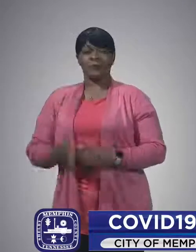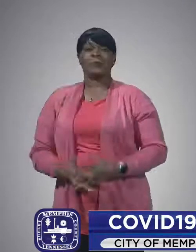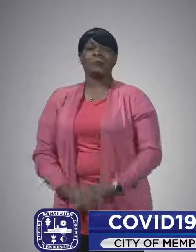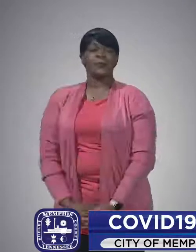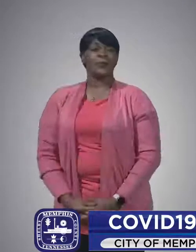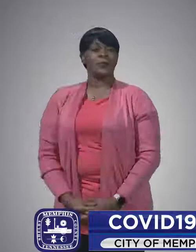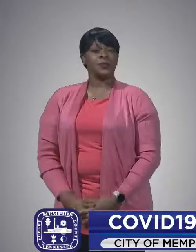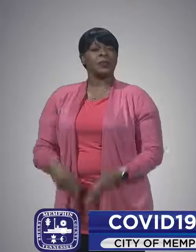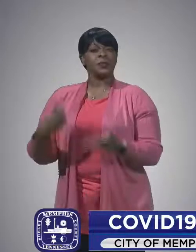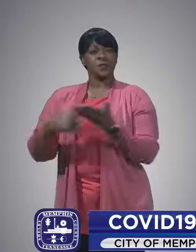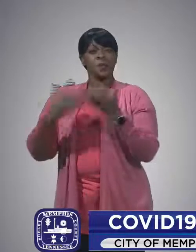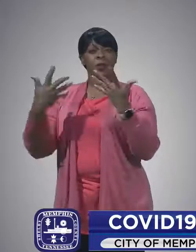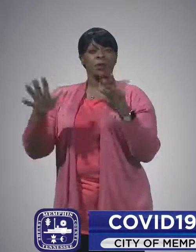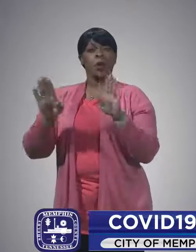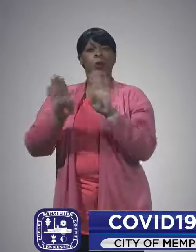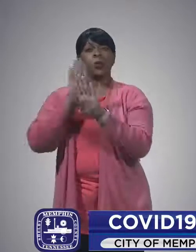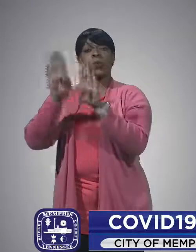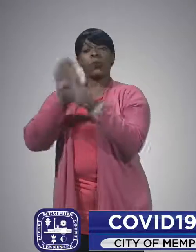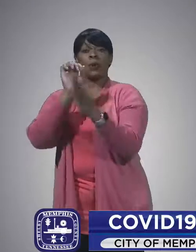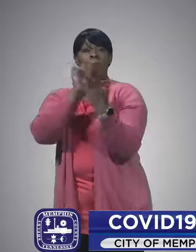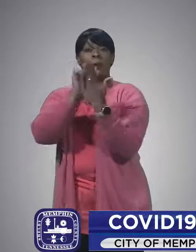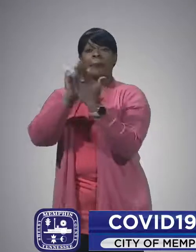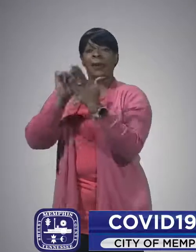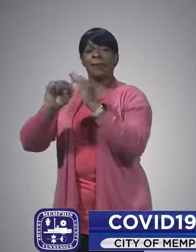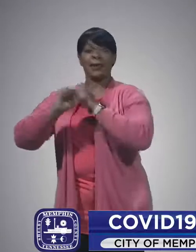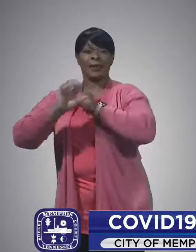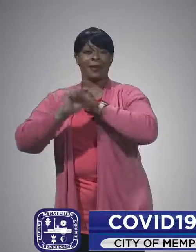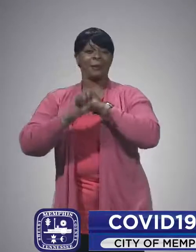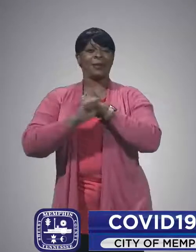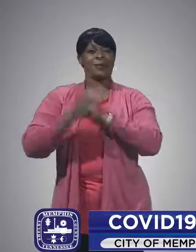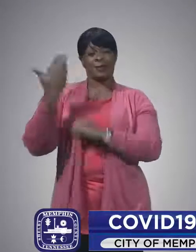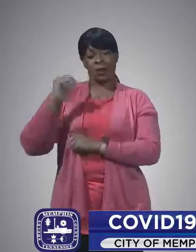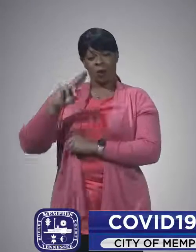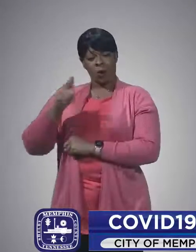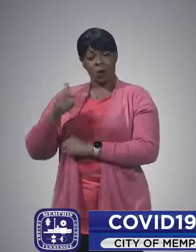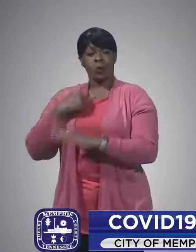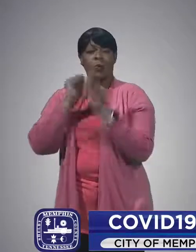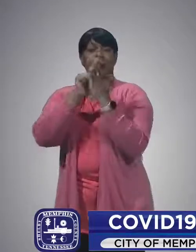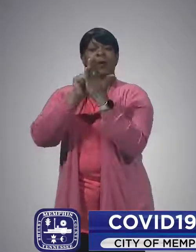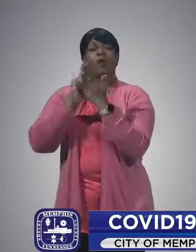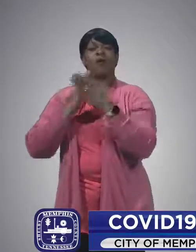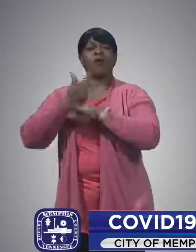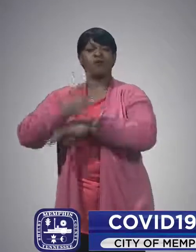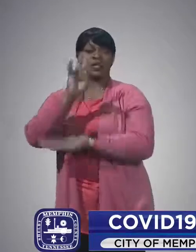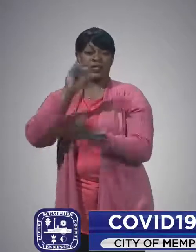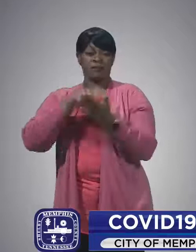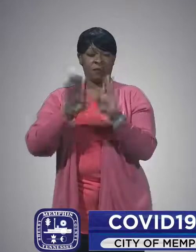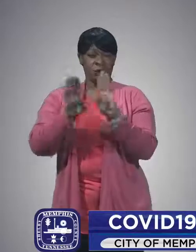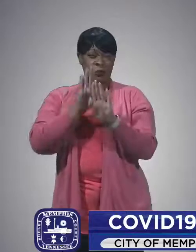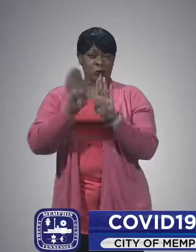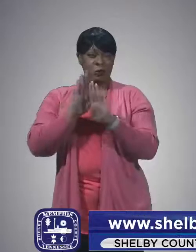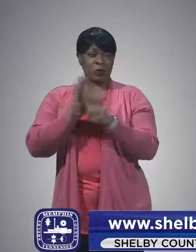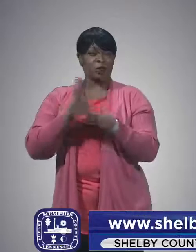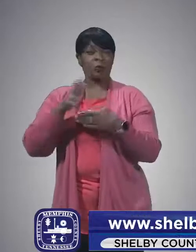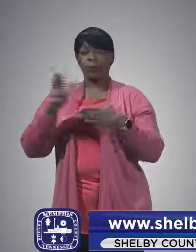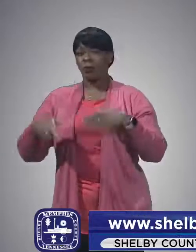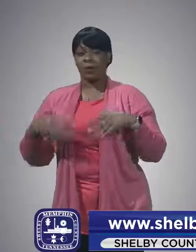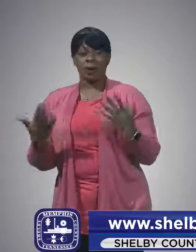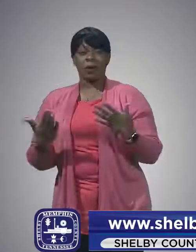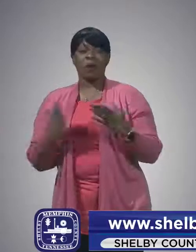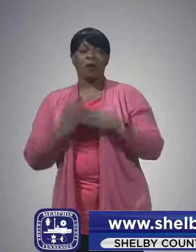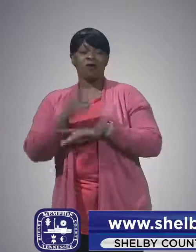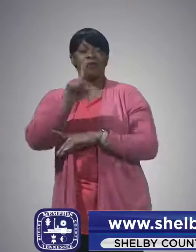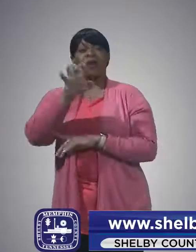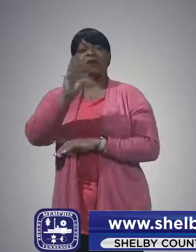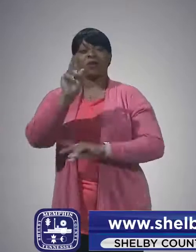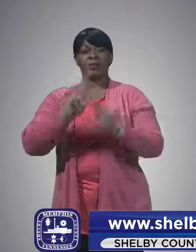I talked a little bit about our door-to-door campaign. Just in August alone, we knocked on more than 7,000 doors, and that resulted in more than